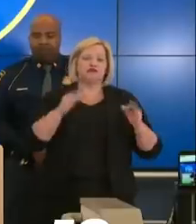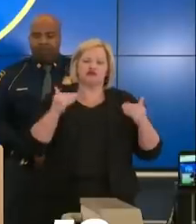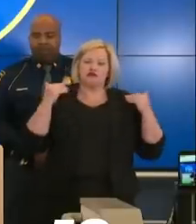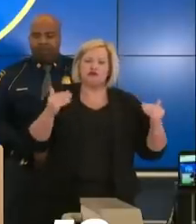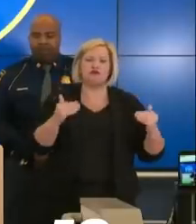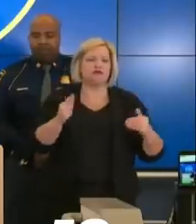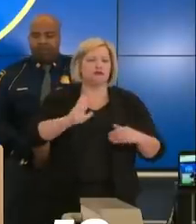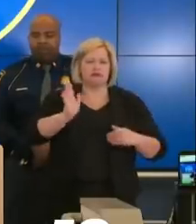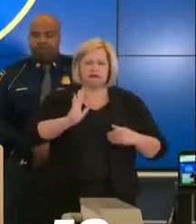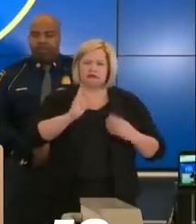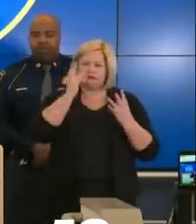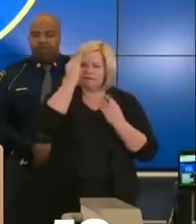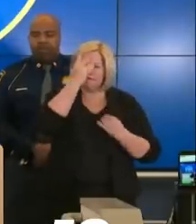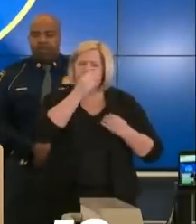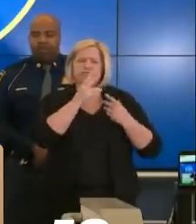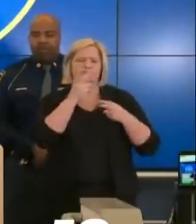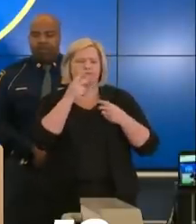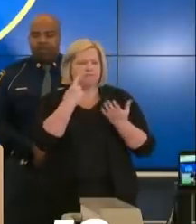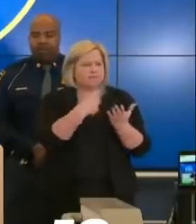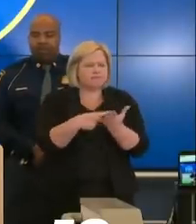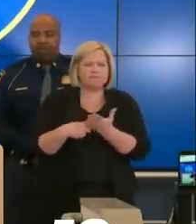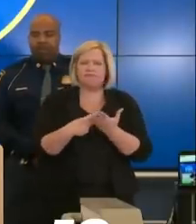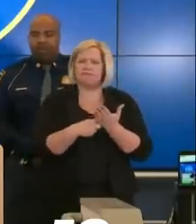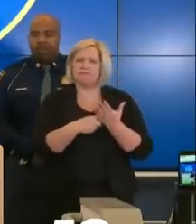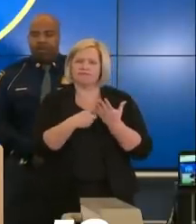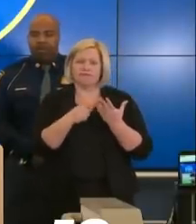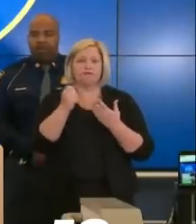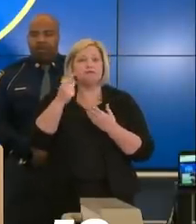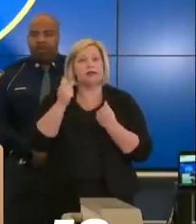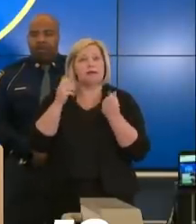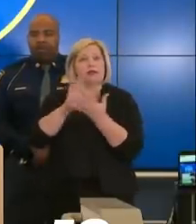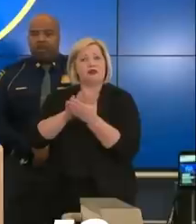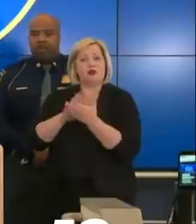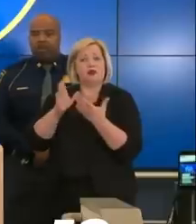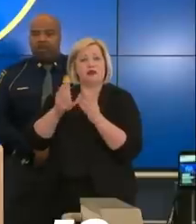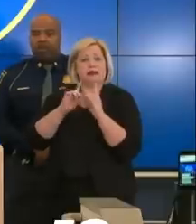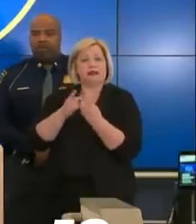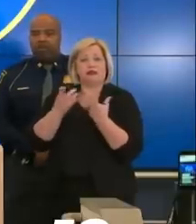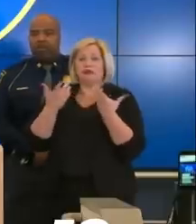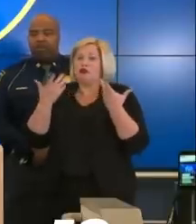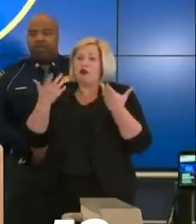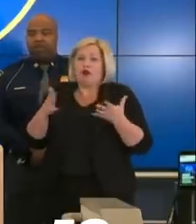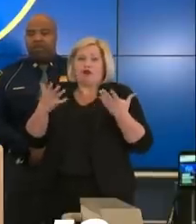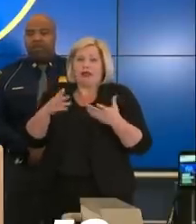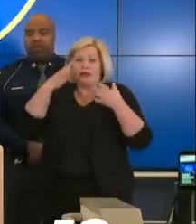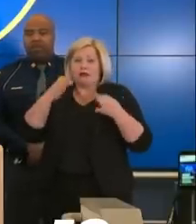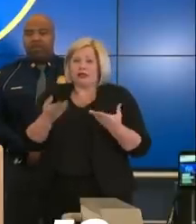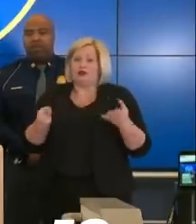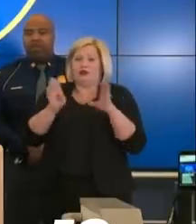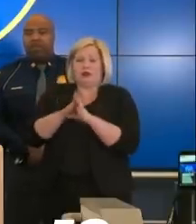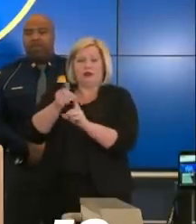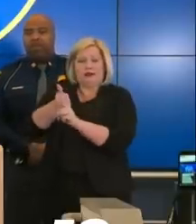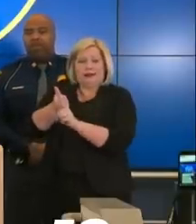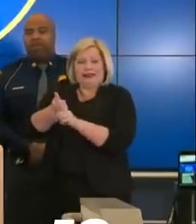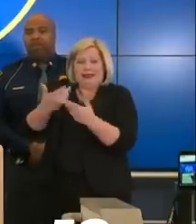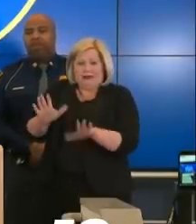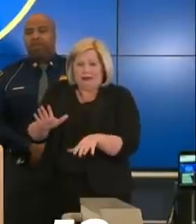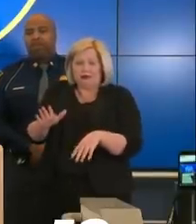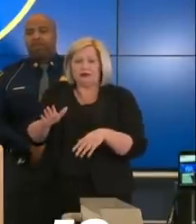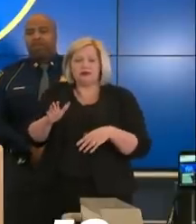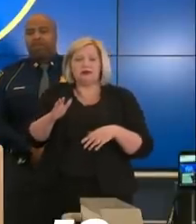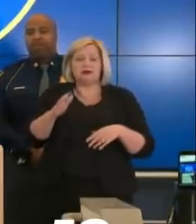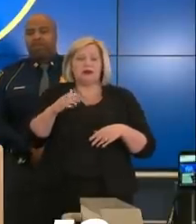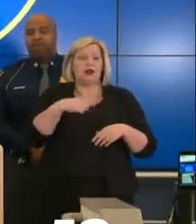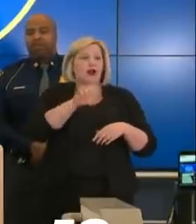lightly. A lot of districts have taken action and already closed themselves. And my